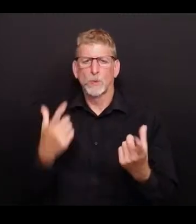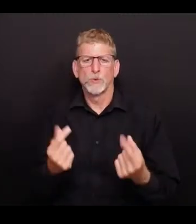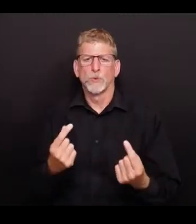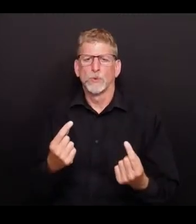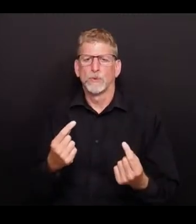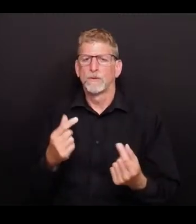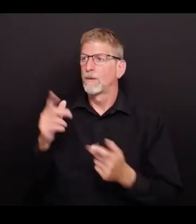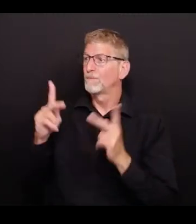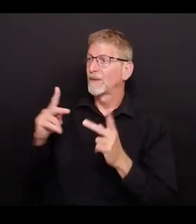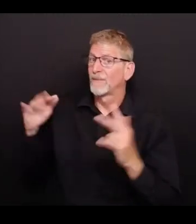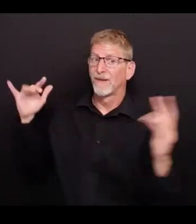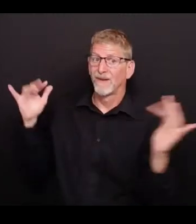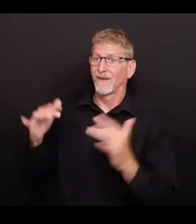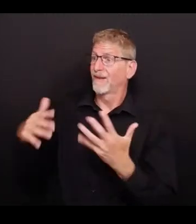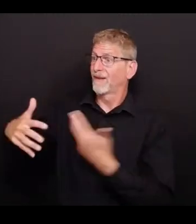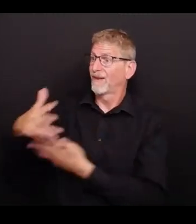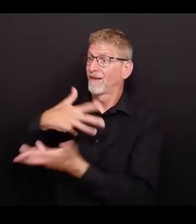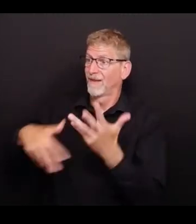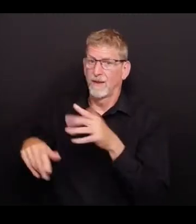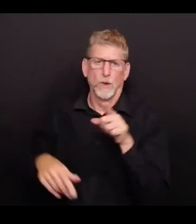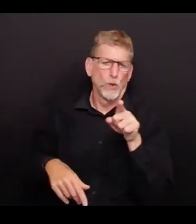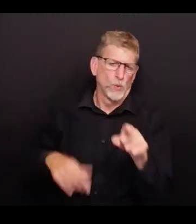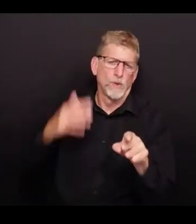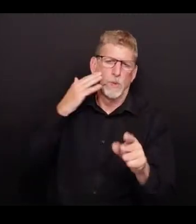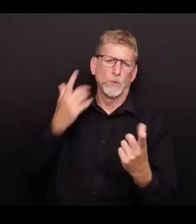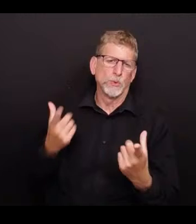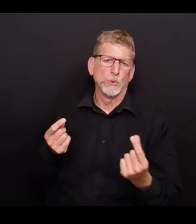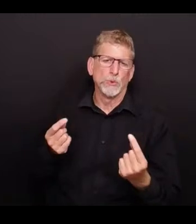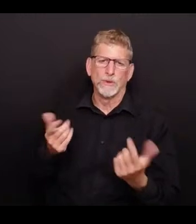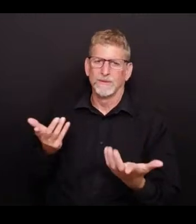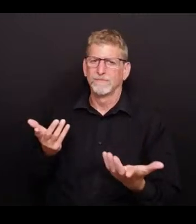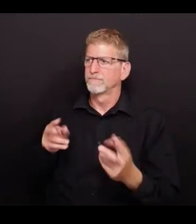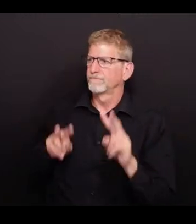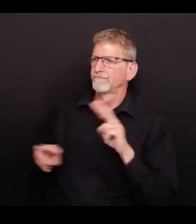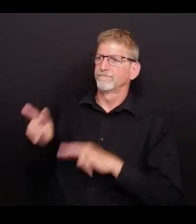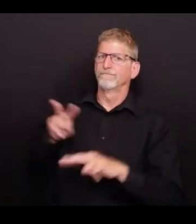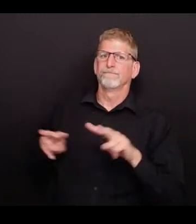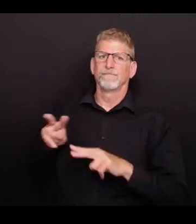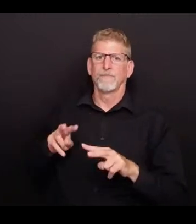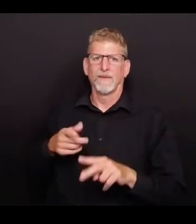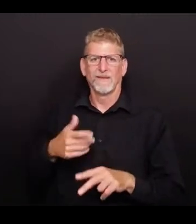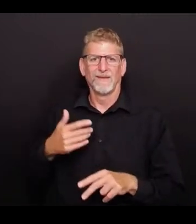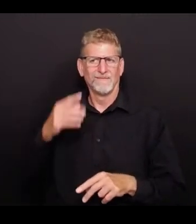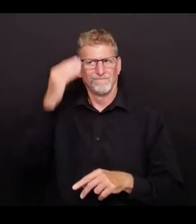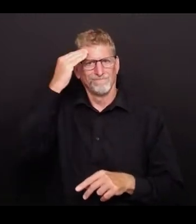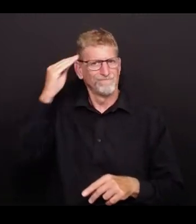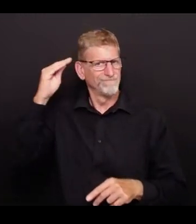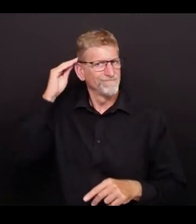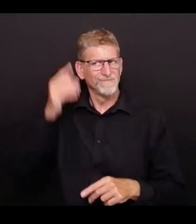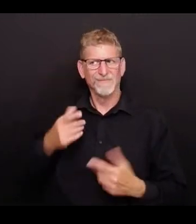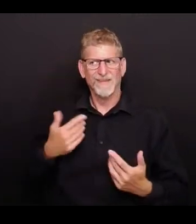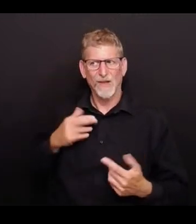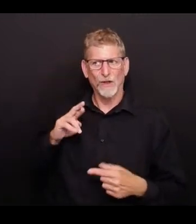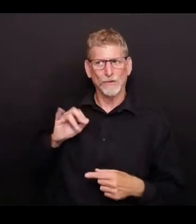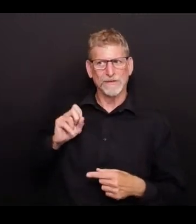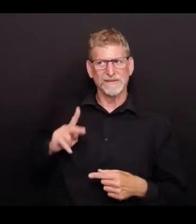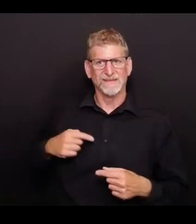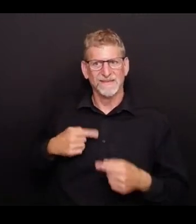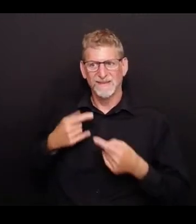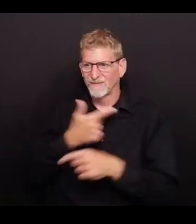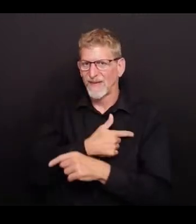that there's going to be more people in those indoor settings. So keep that in mind. And then I always